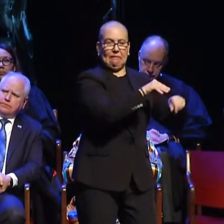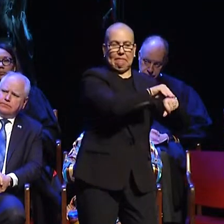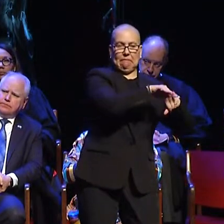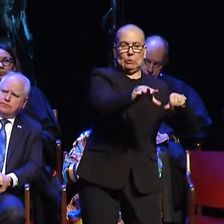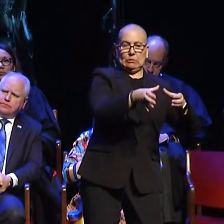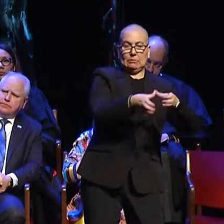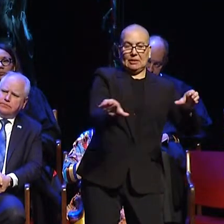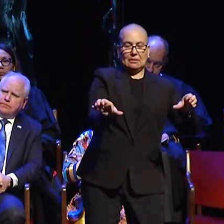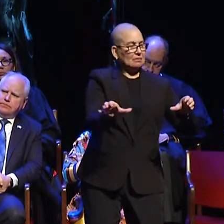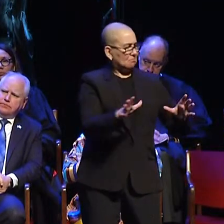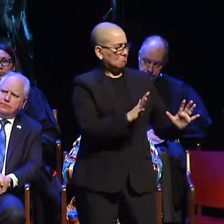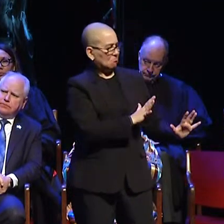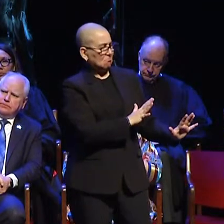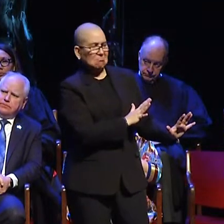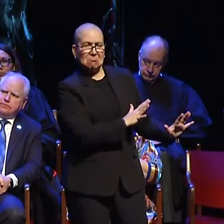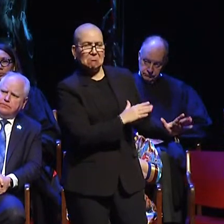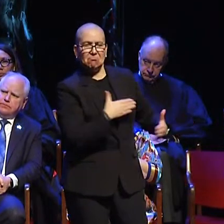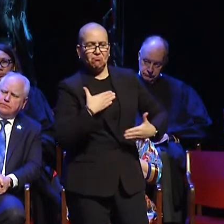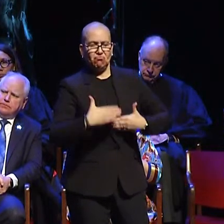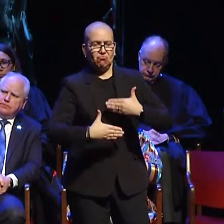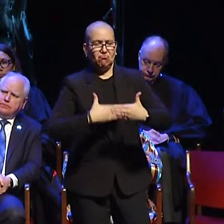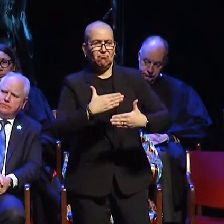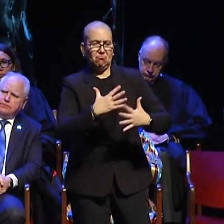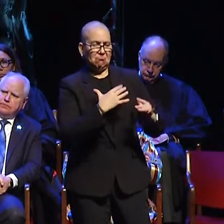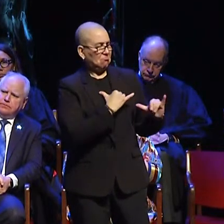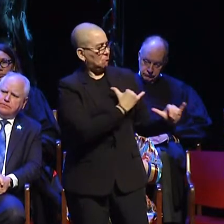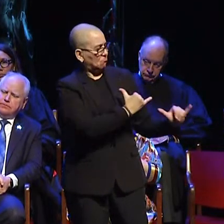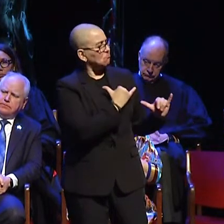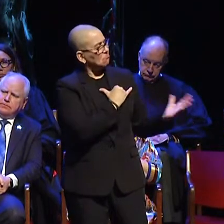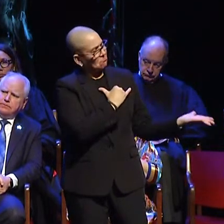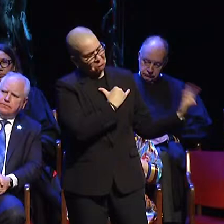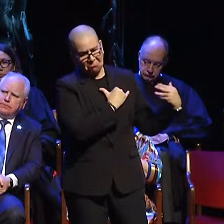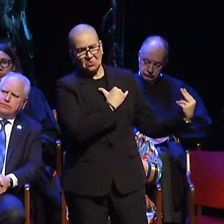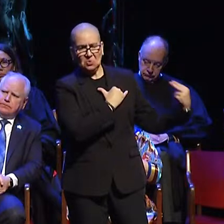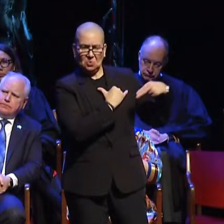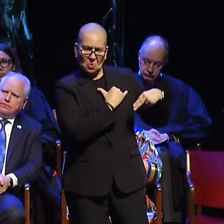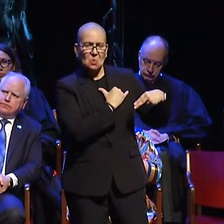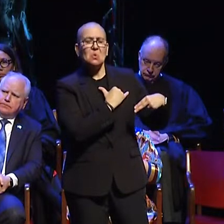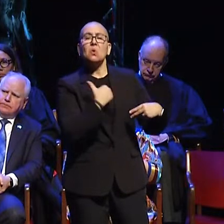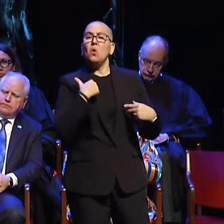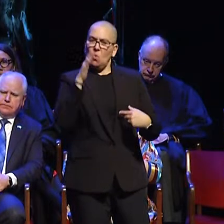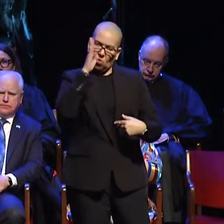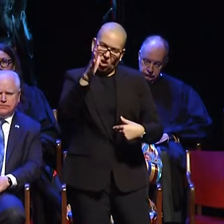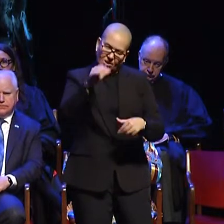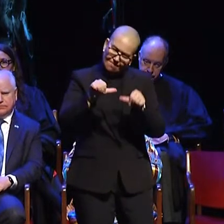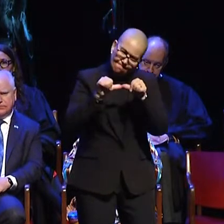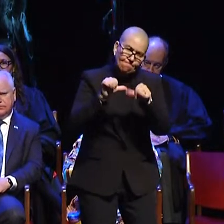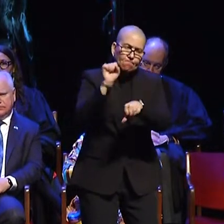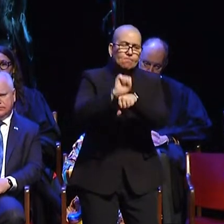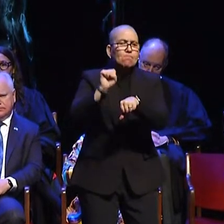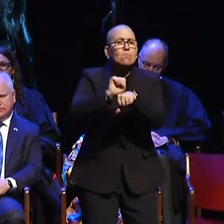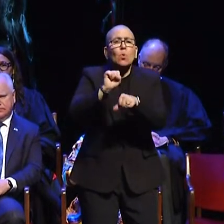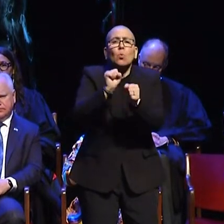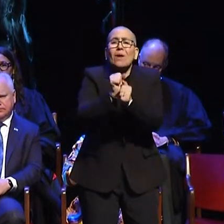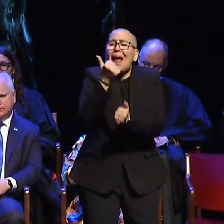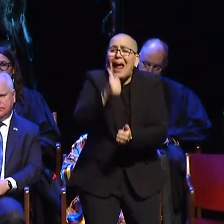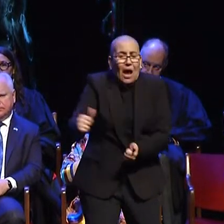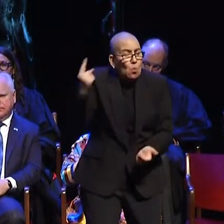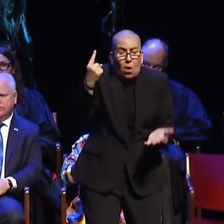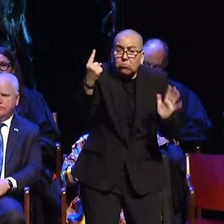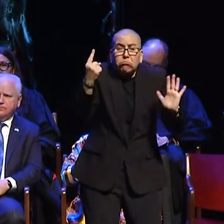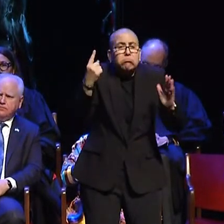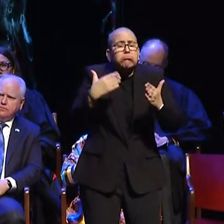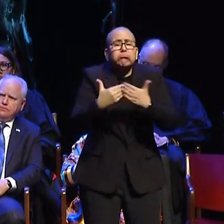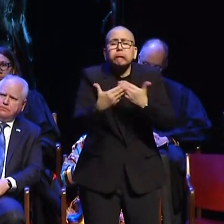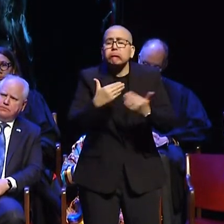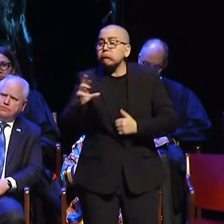I want to do my part. So I'll say again that I will work with anyone of any political affiliation, from any background, from any